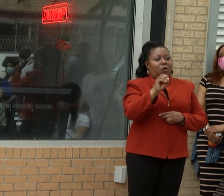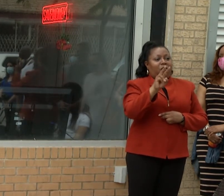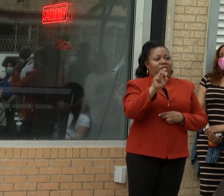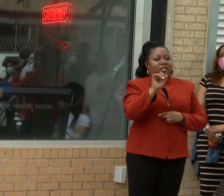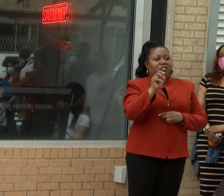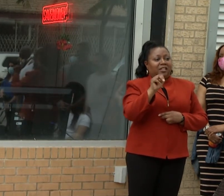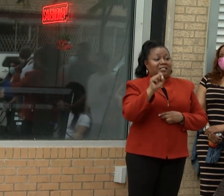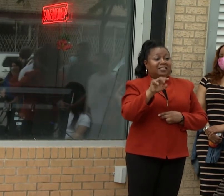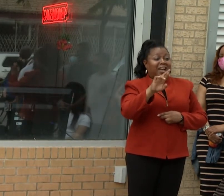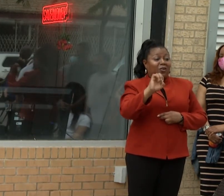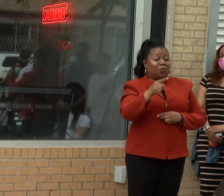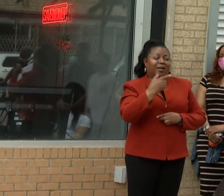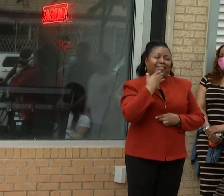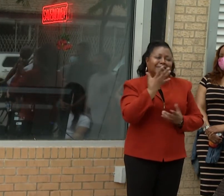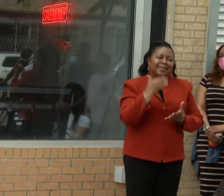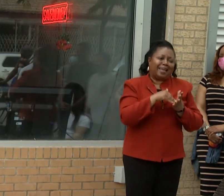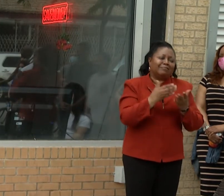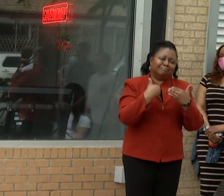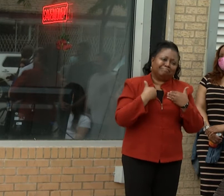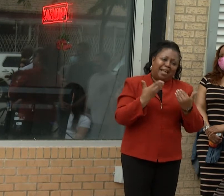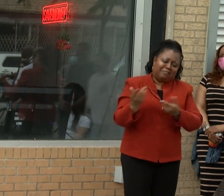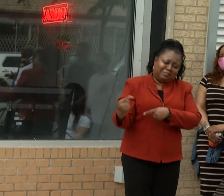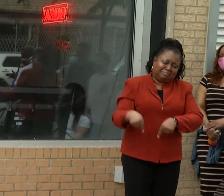www.planovision.org. Thanks again for having me.